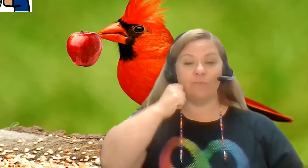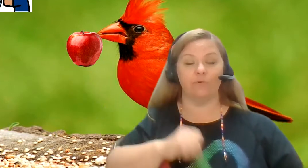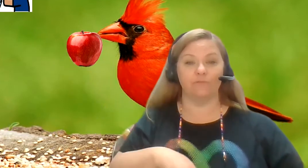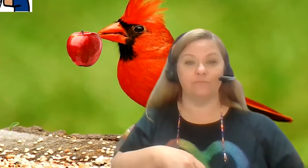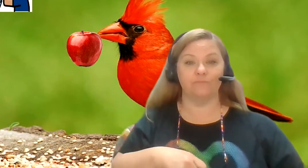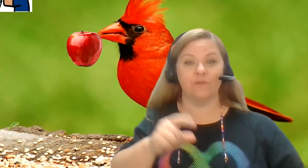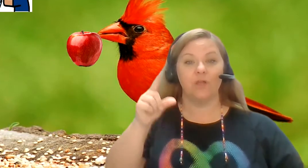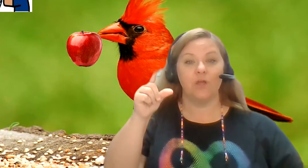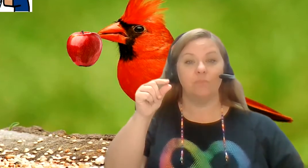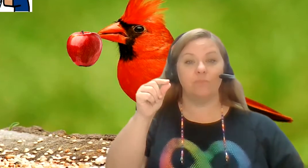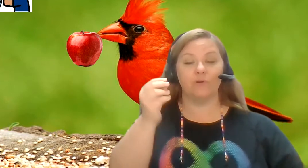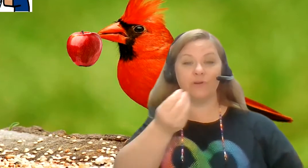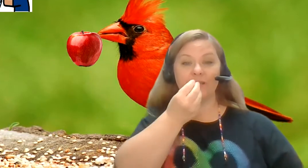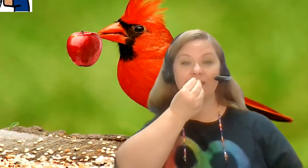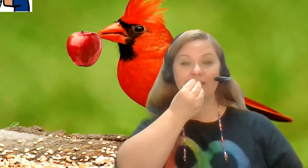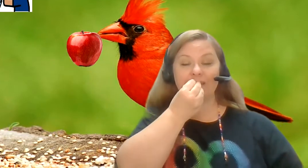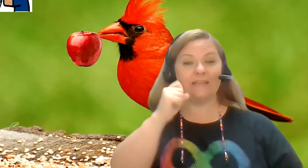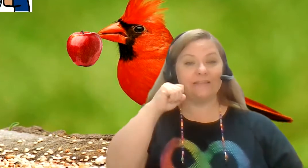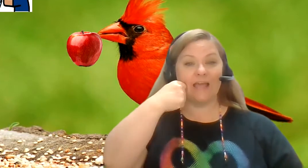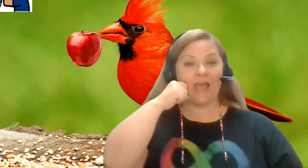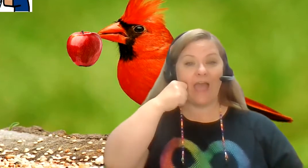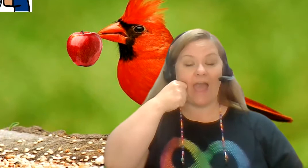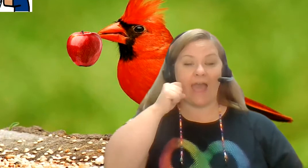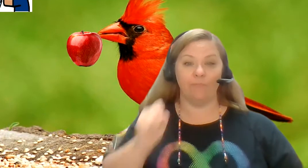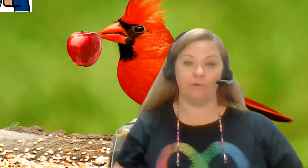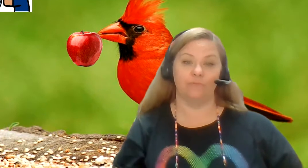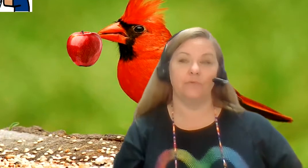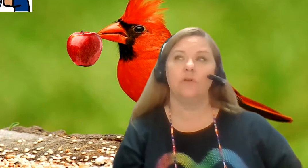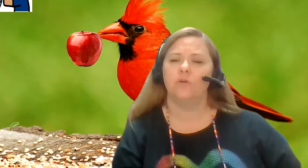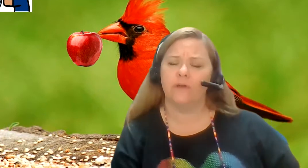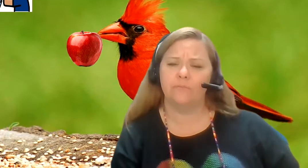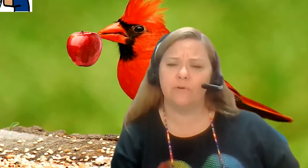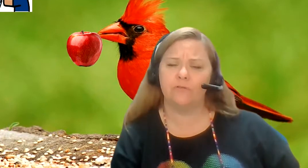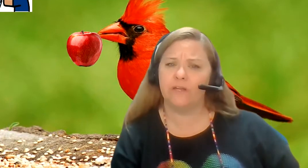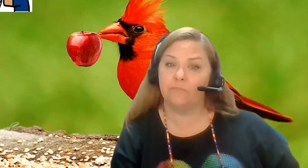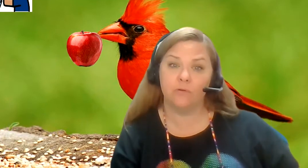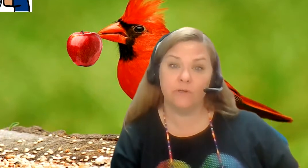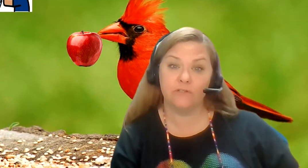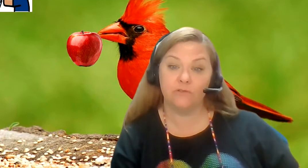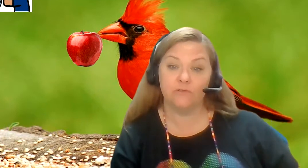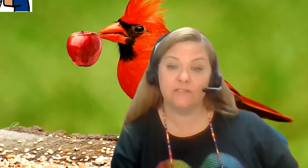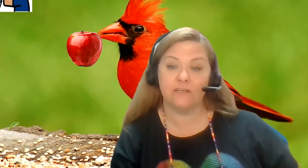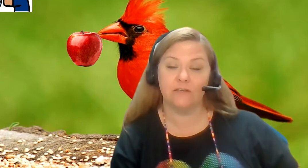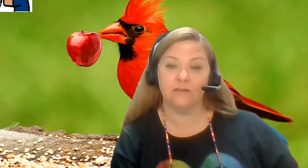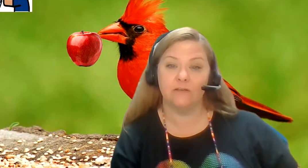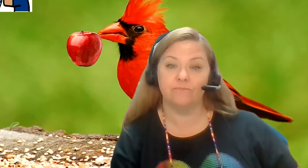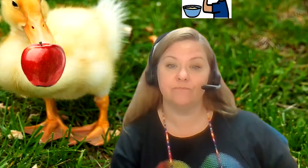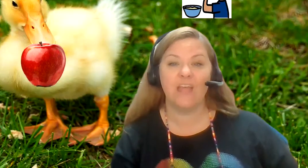apple. Bird, eat apple. Red bird, what do you see?